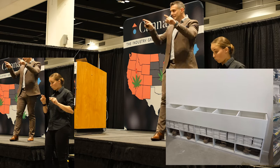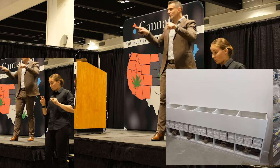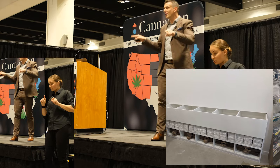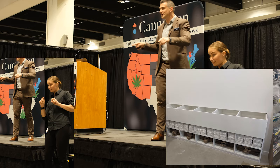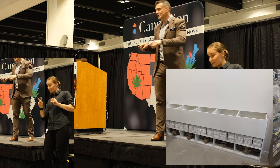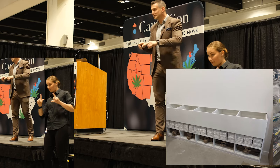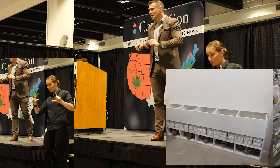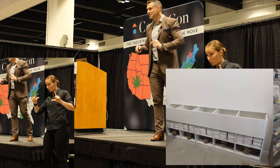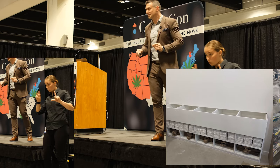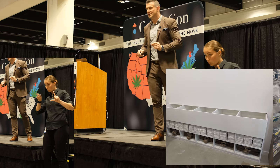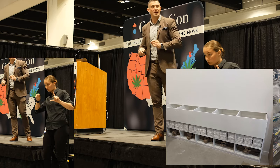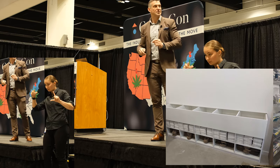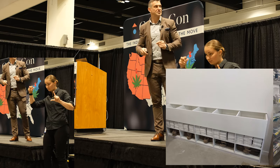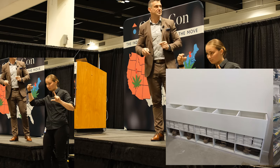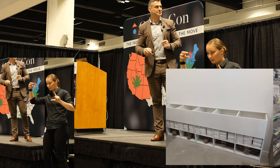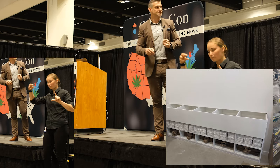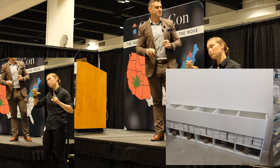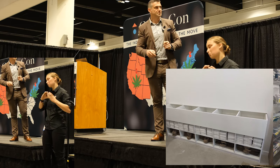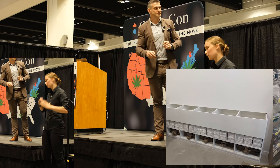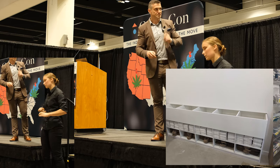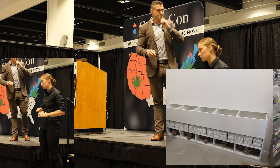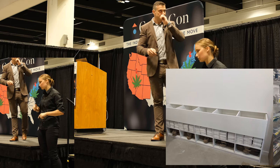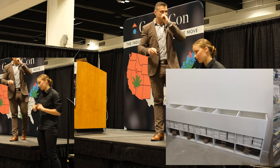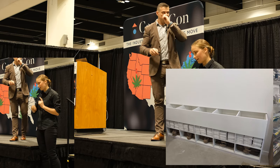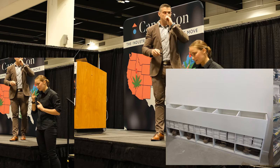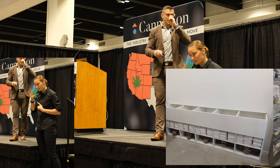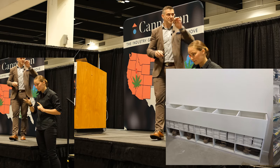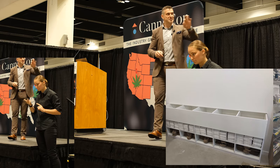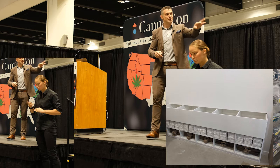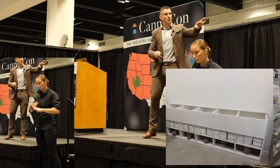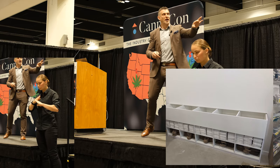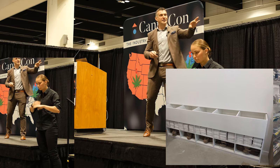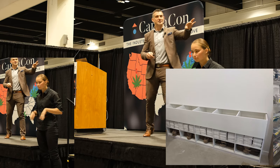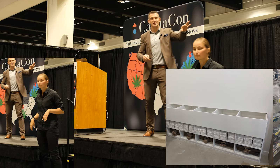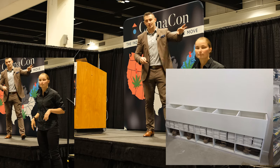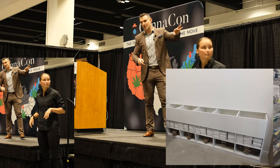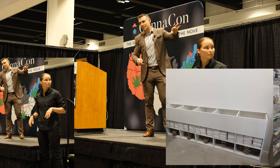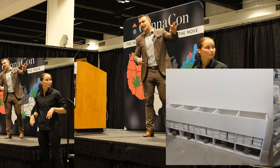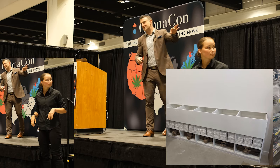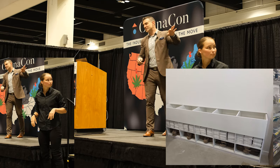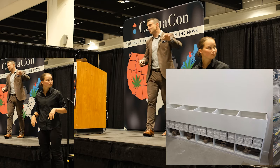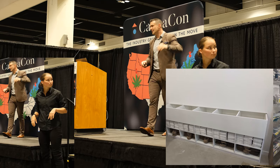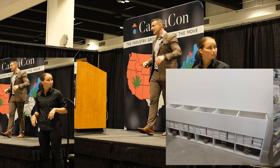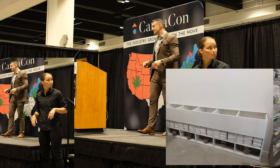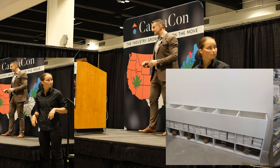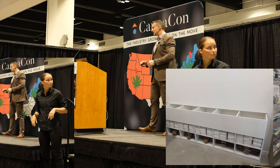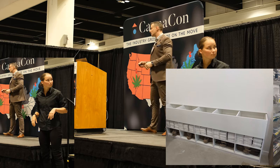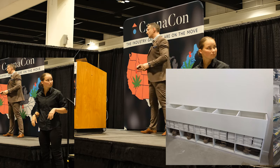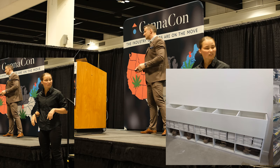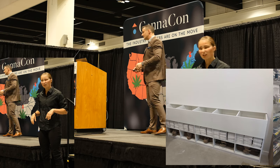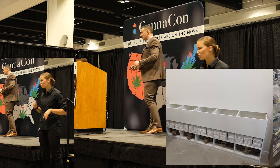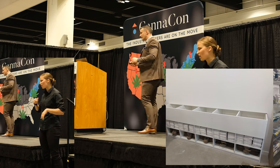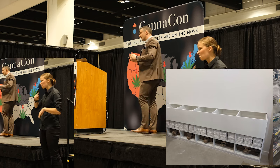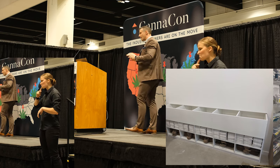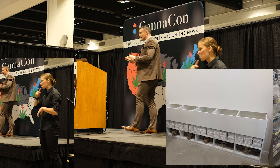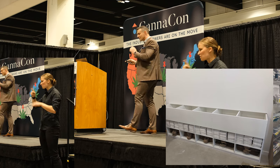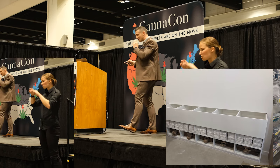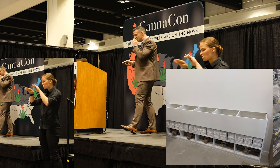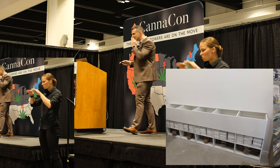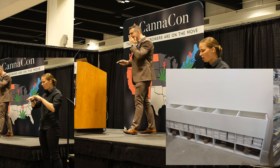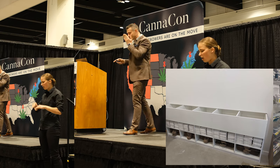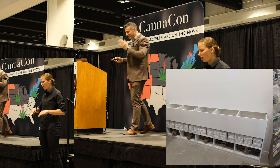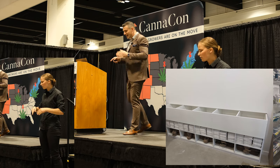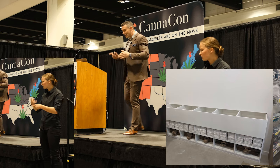or the little monitors watching all the cameras. And then simple racking system with plastic display cases to keep the